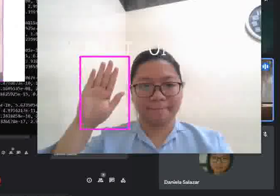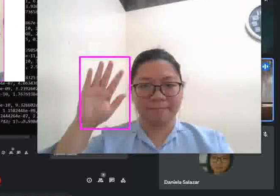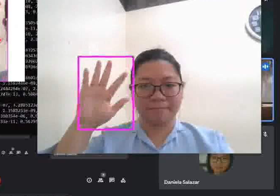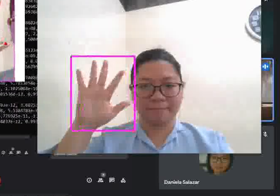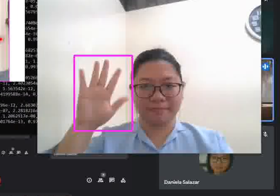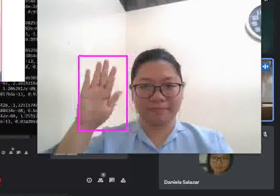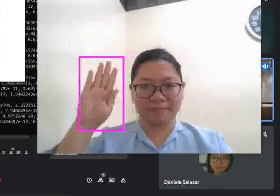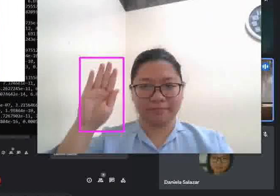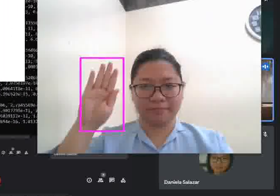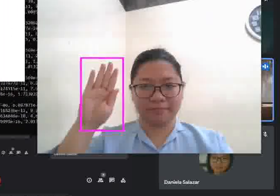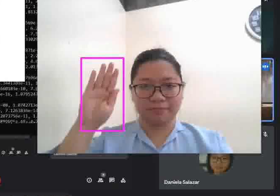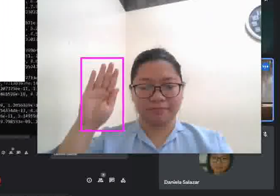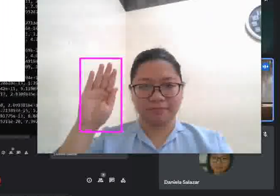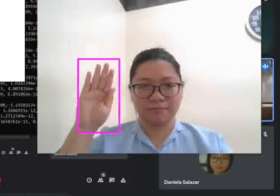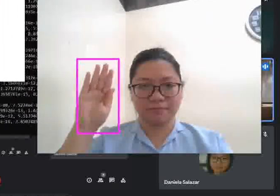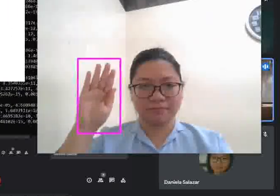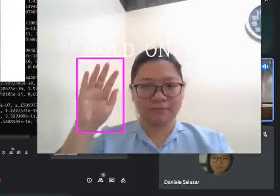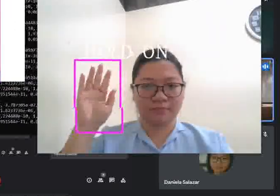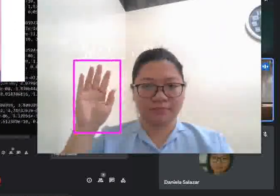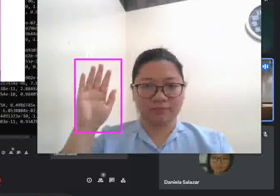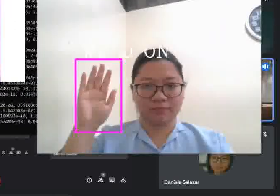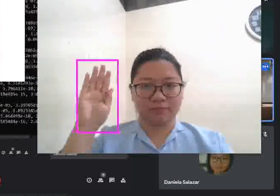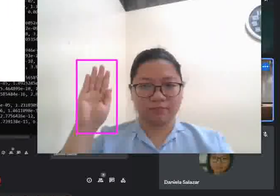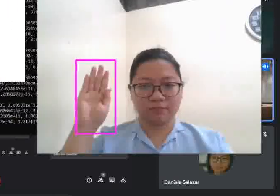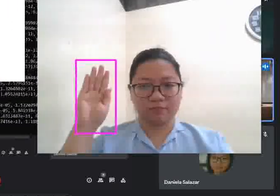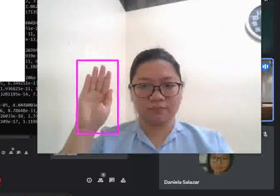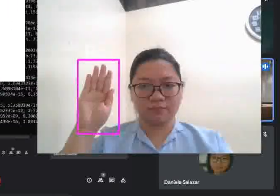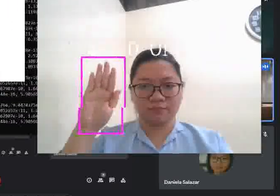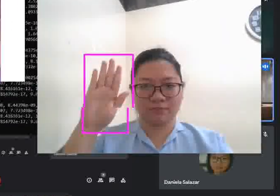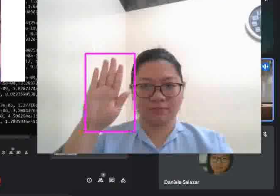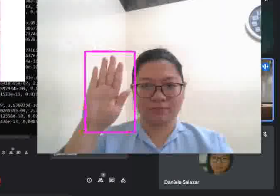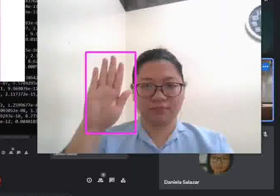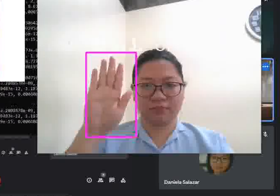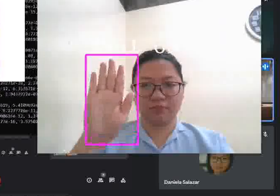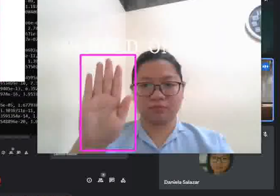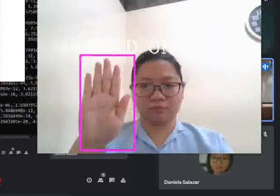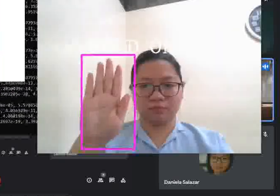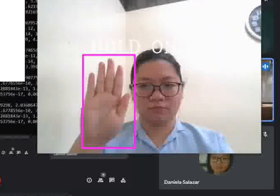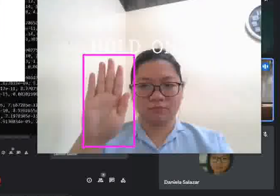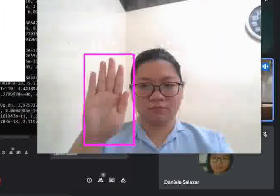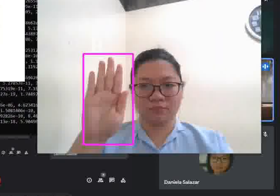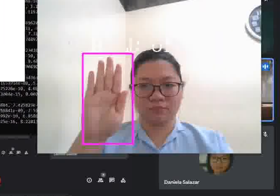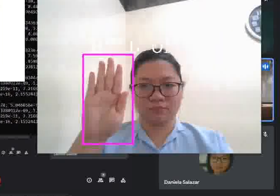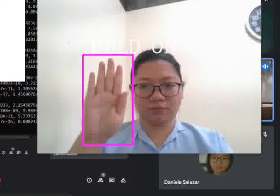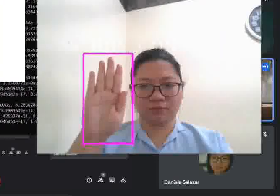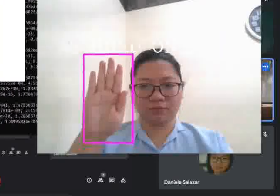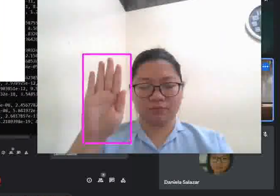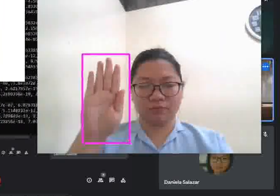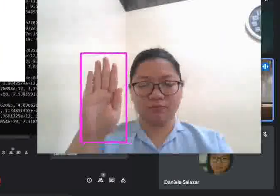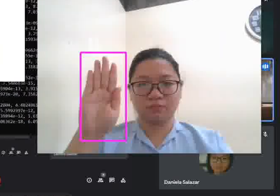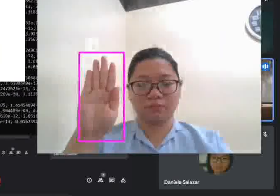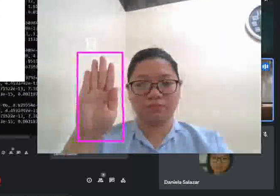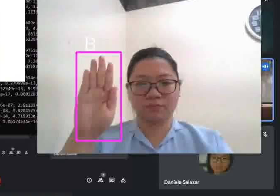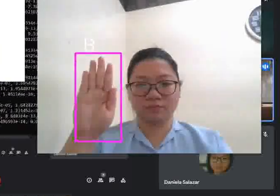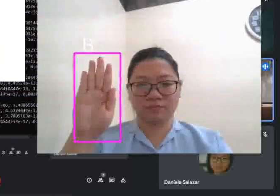Upon logging into the system, the user must click the Start button for them to run the system.